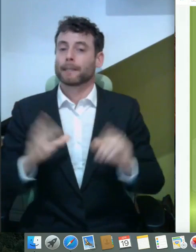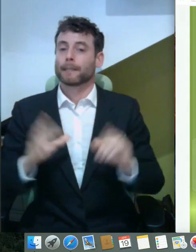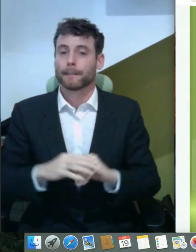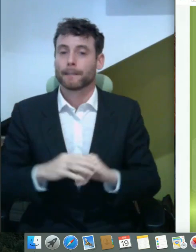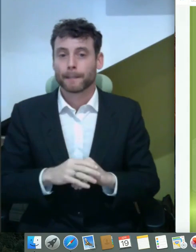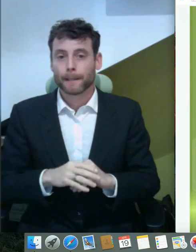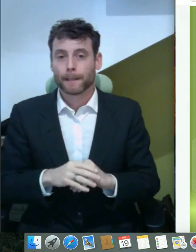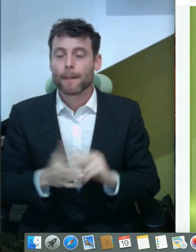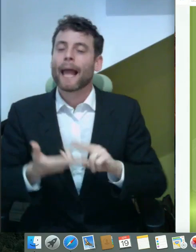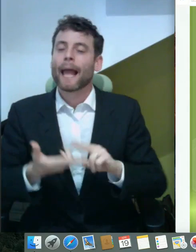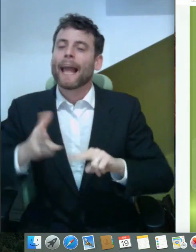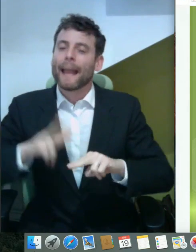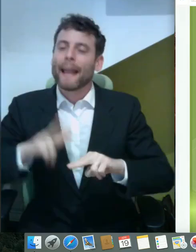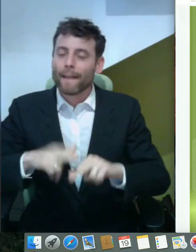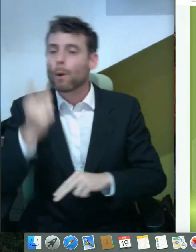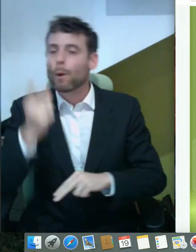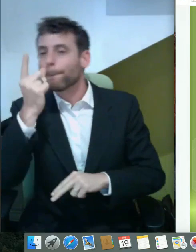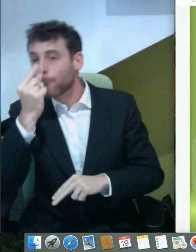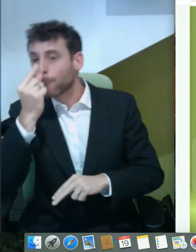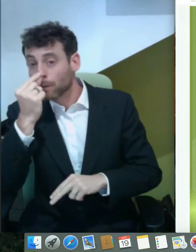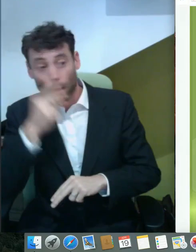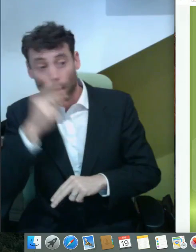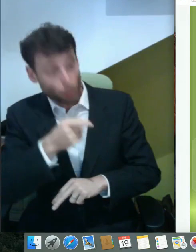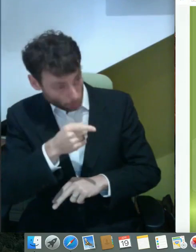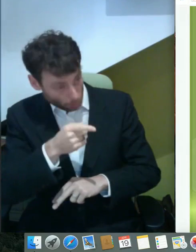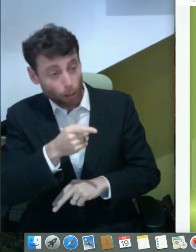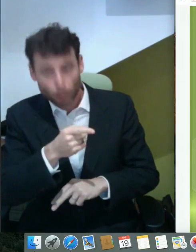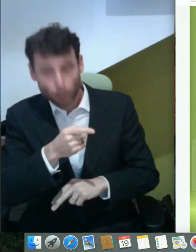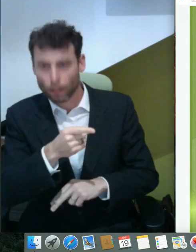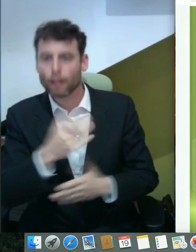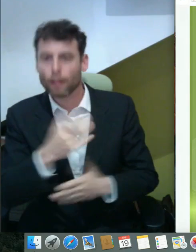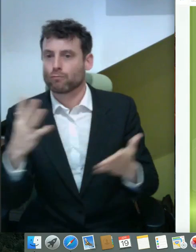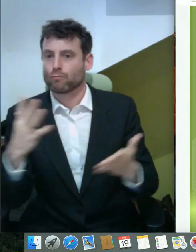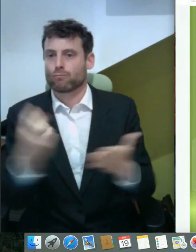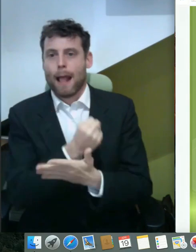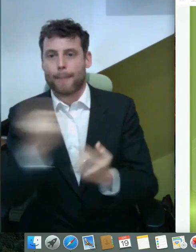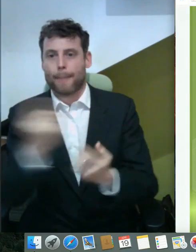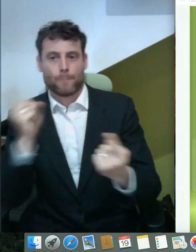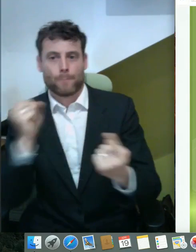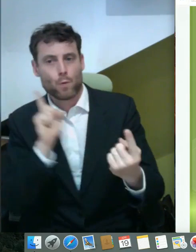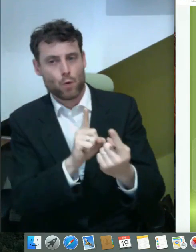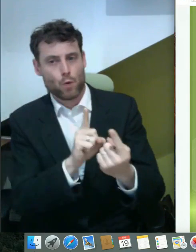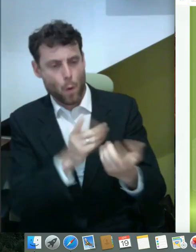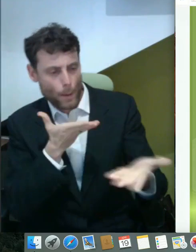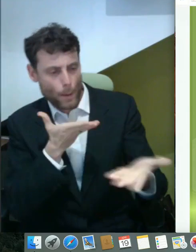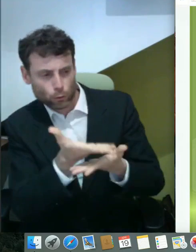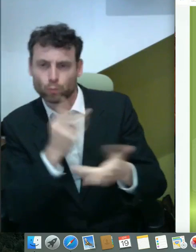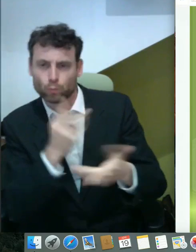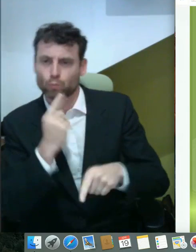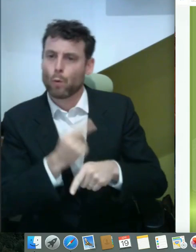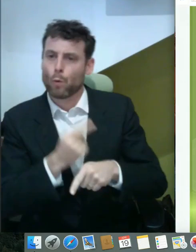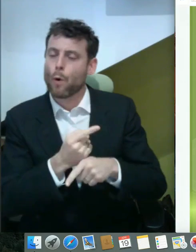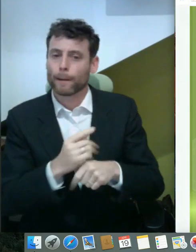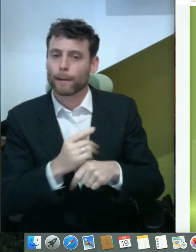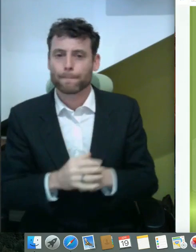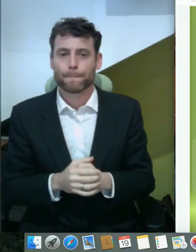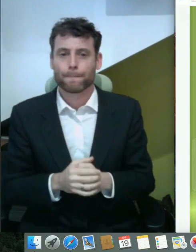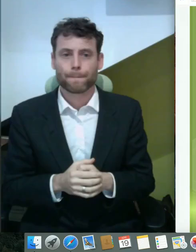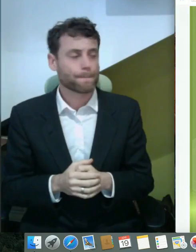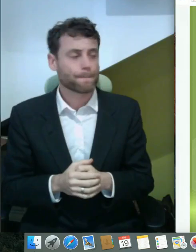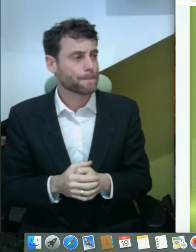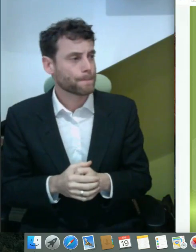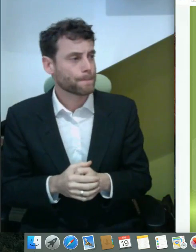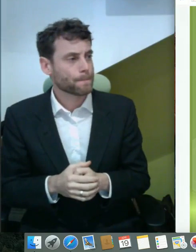But if they are open to it, then grab the opportunity if you possibly can. And just on that